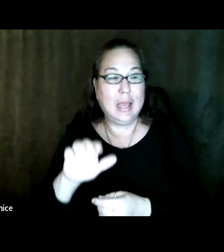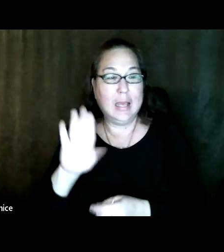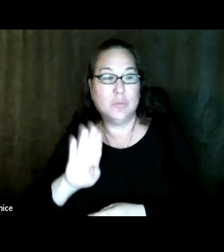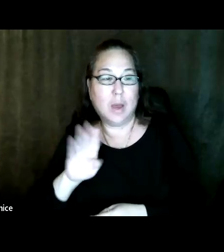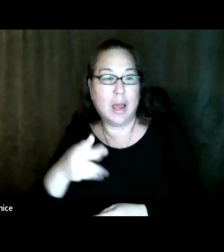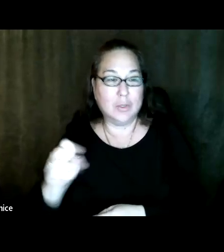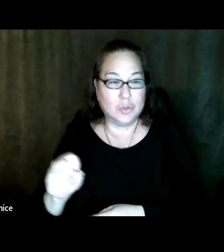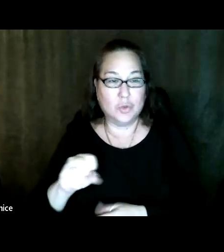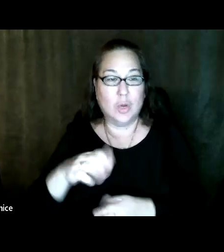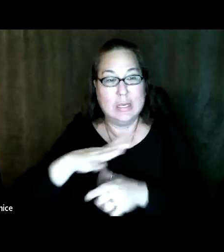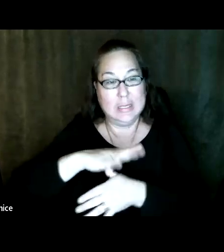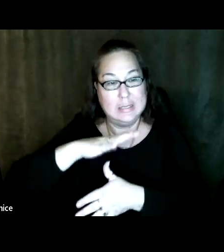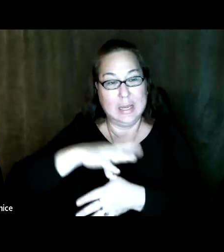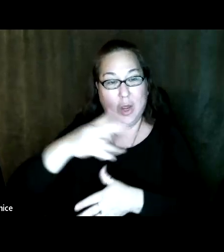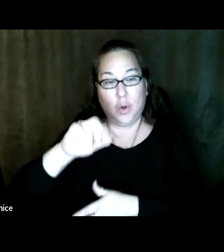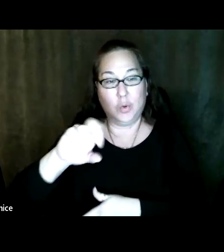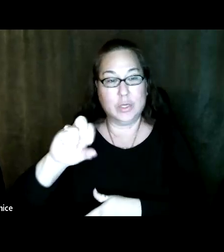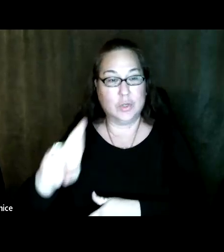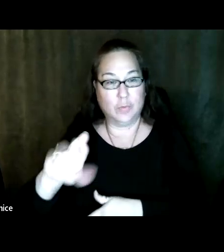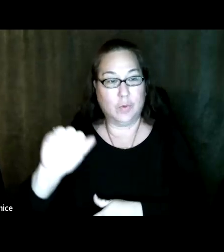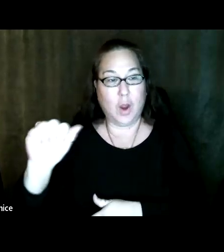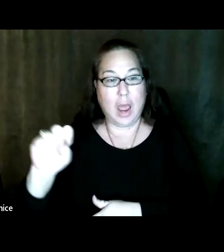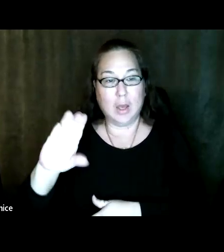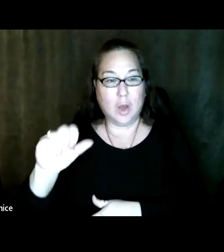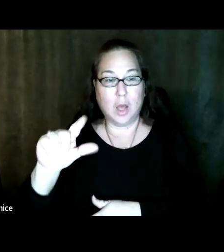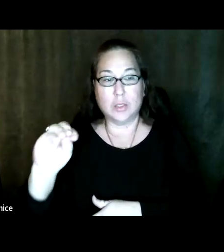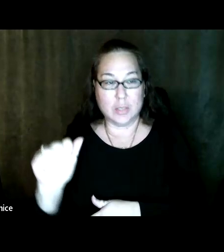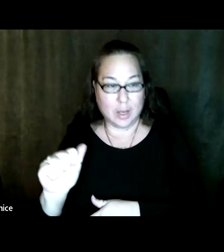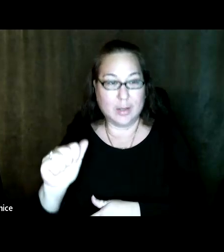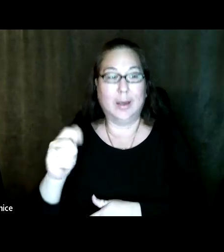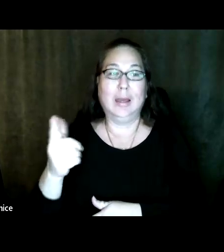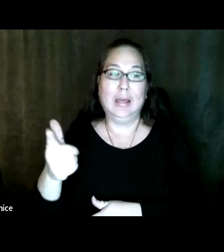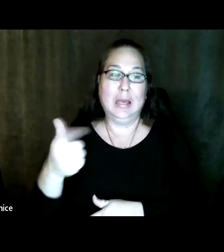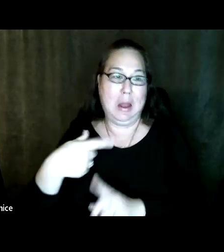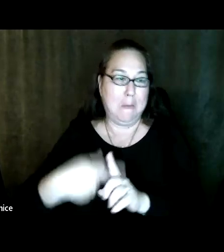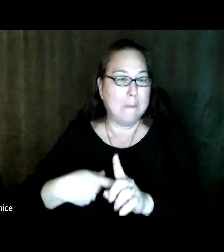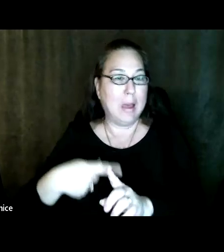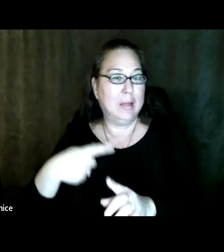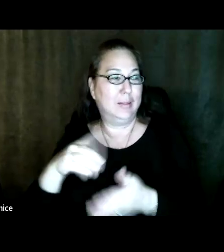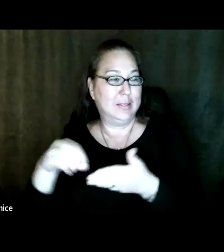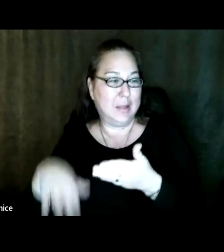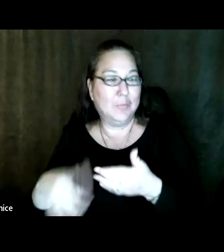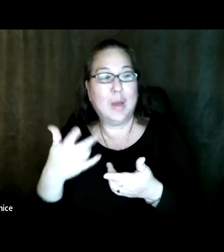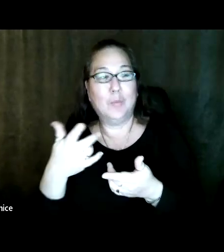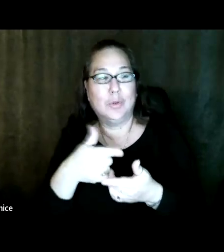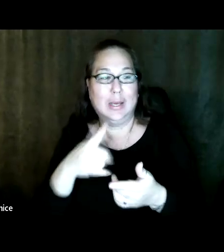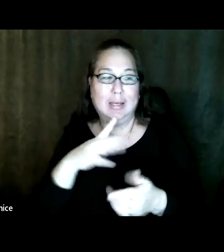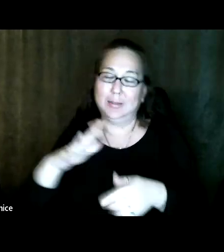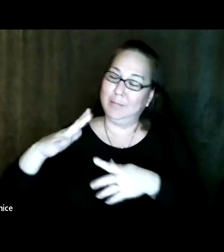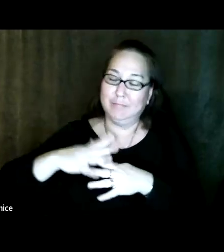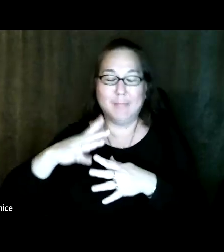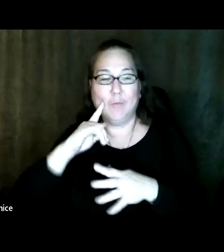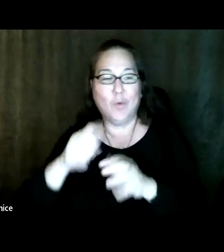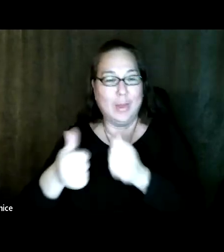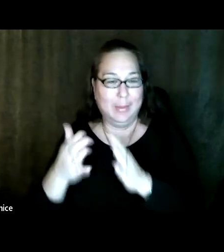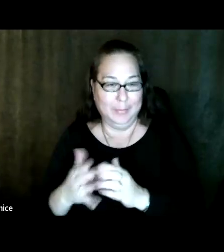a positive environment on and off the field. He also volunteers as a translator at school events and as a team